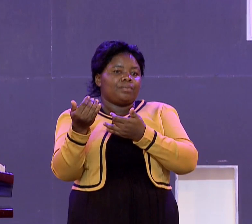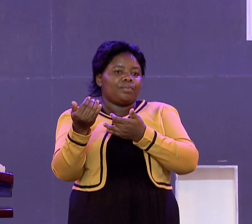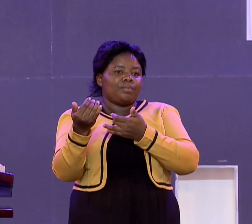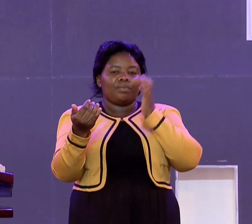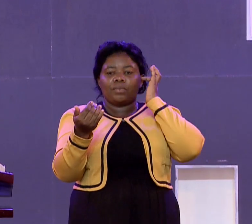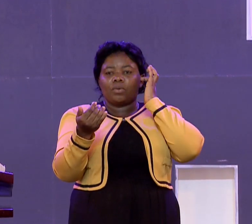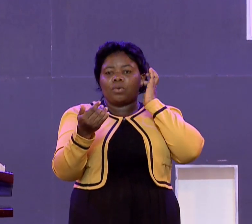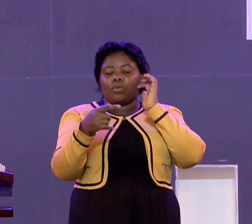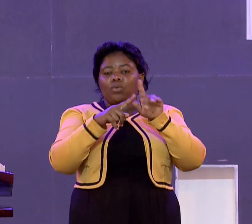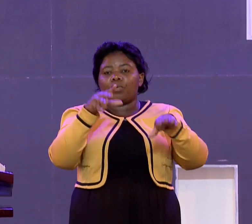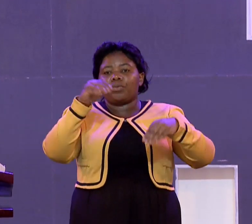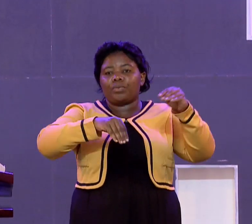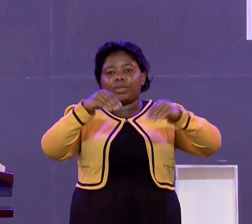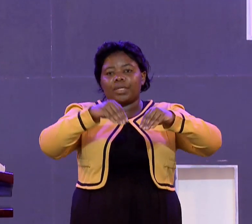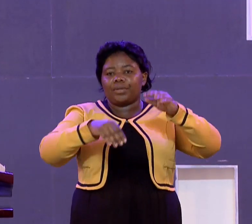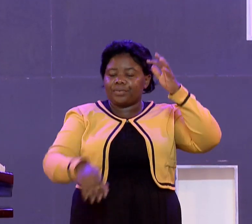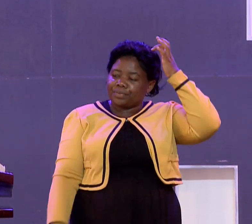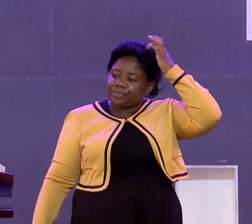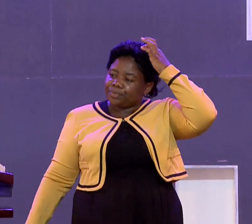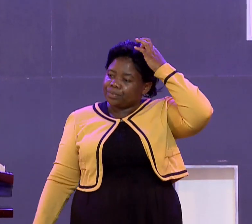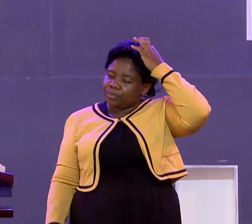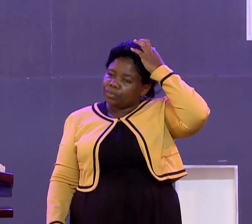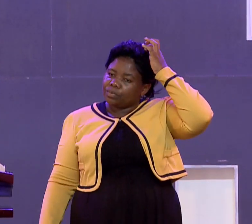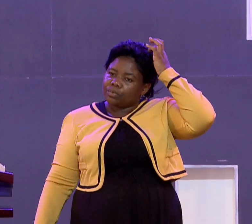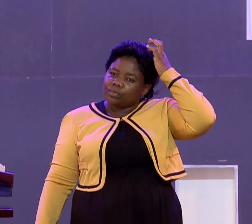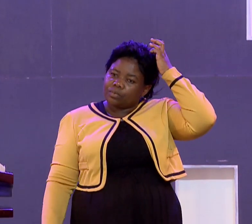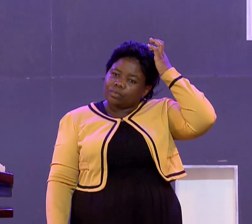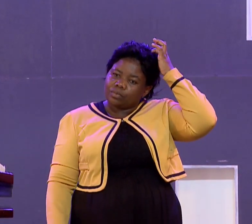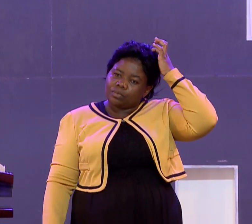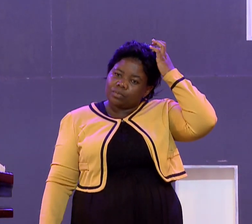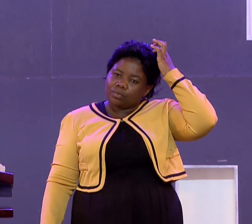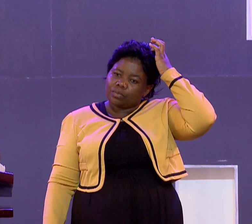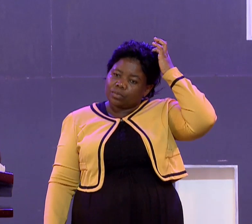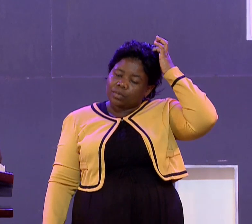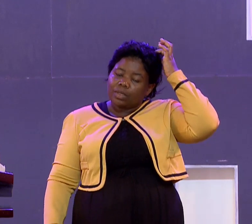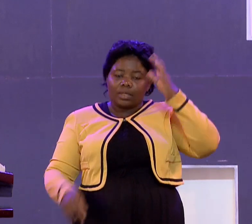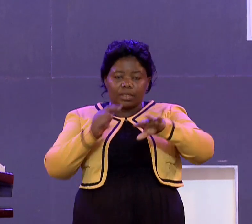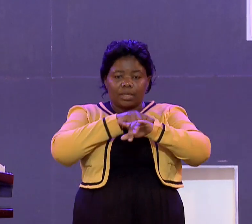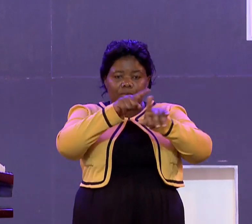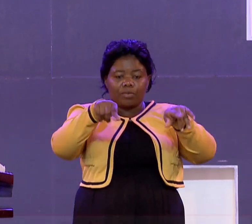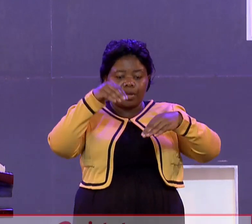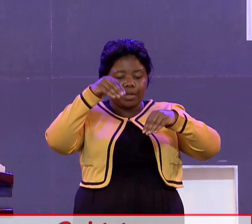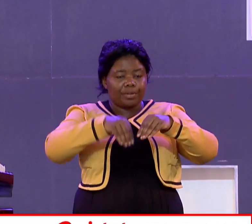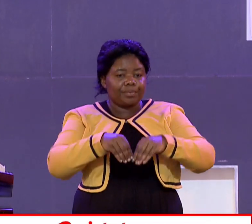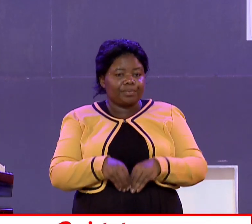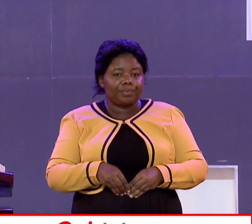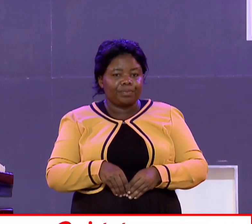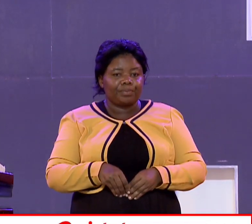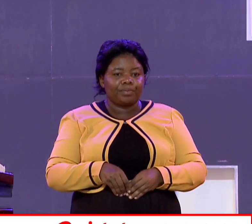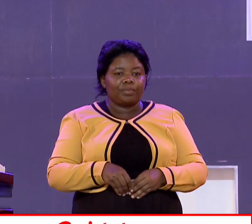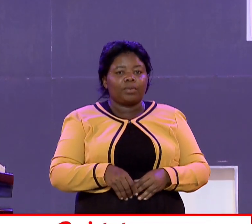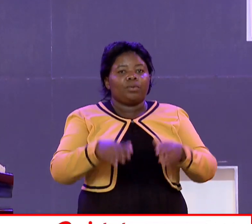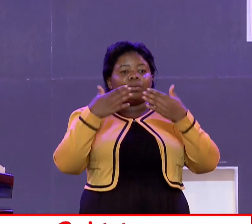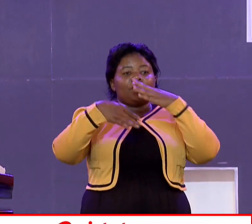first go to the time of giving in. The time we are in.